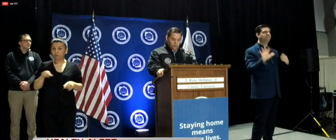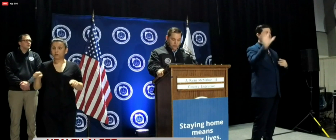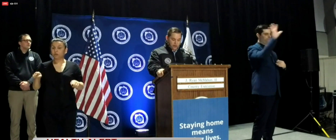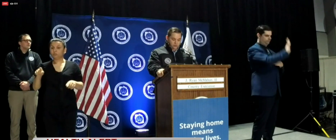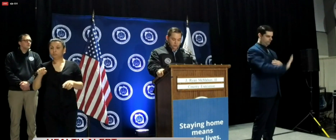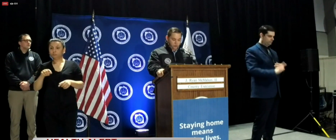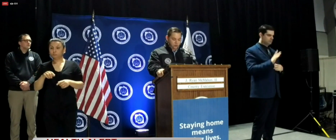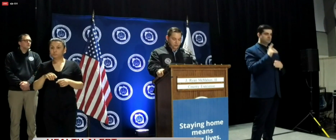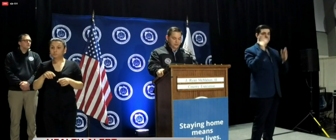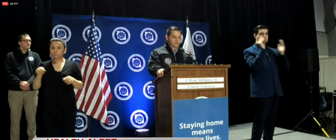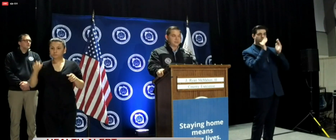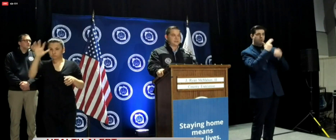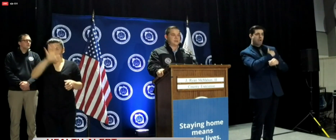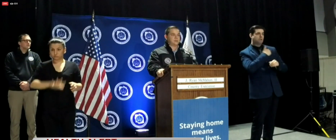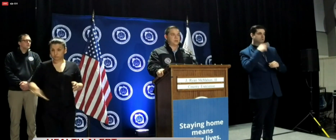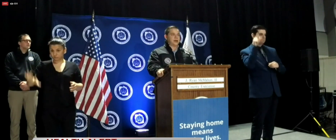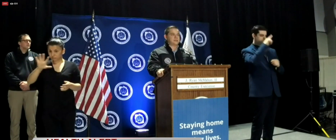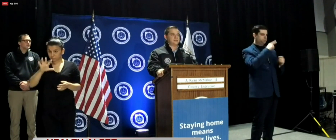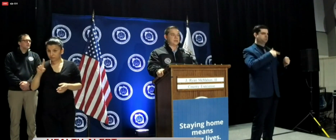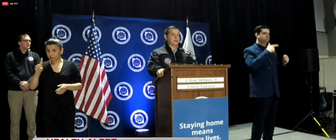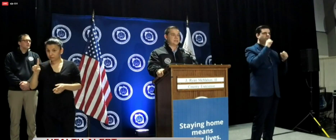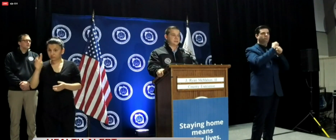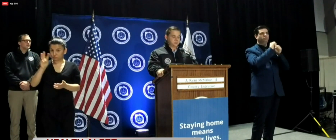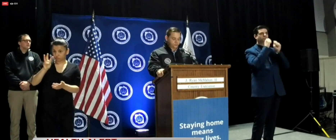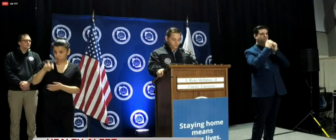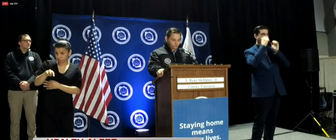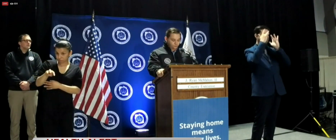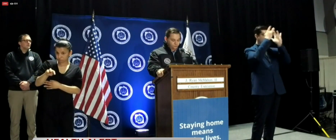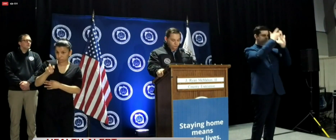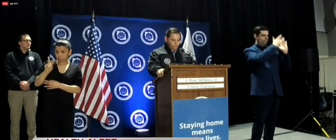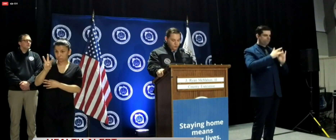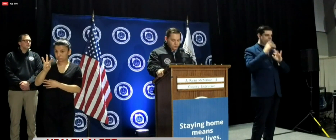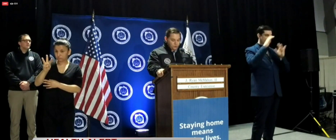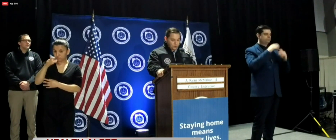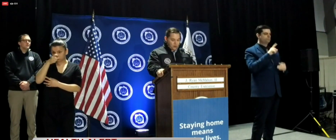have 1,377 positive cases.